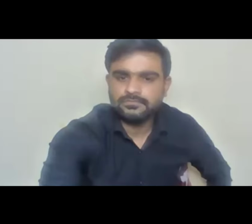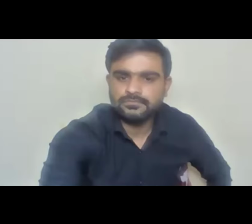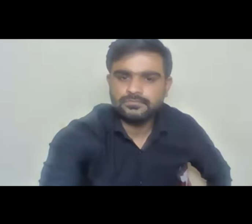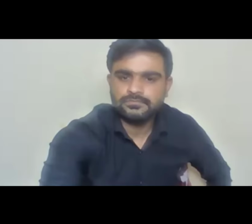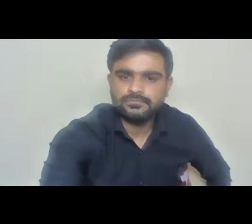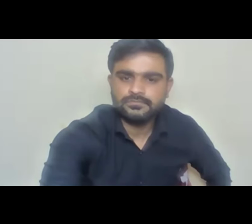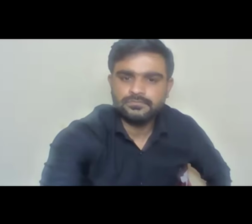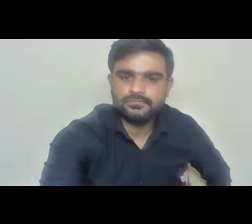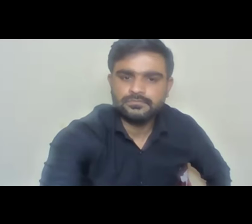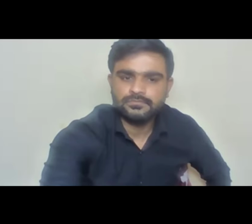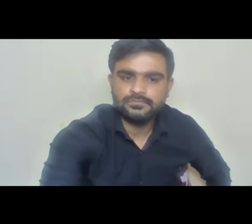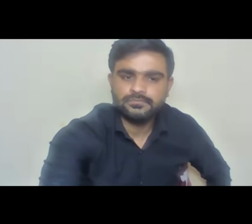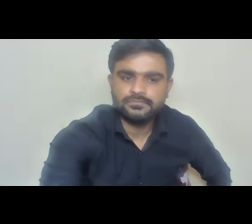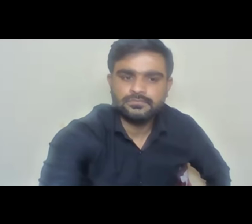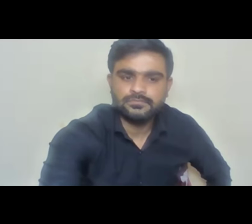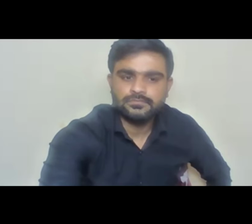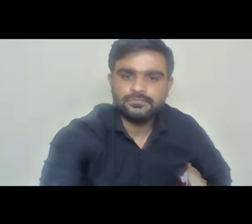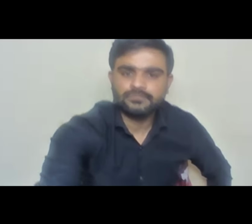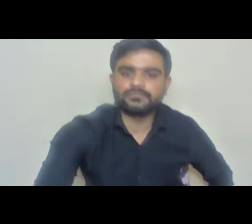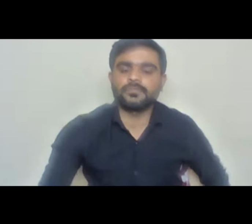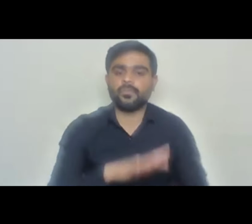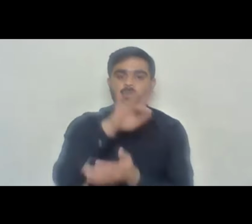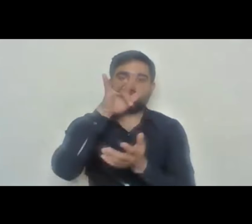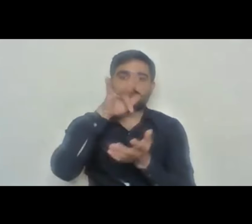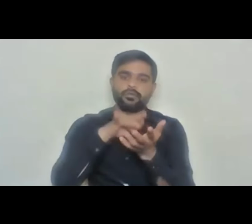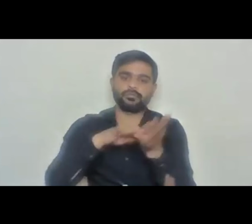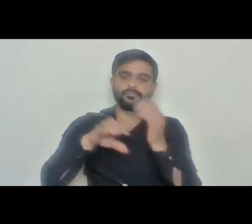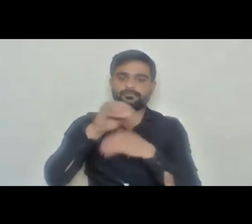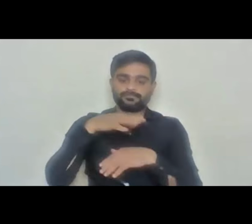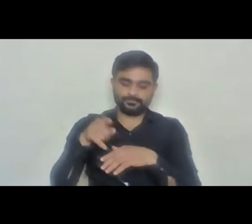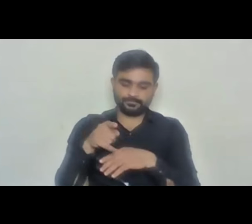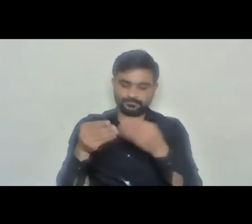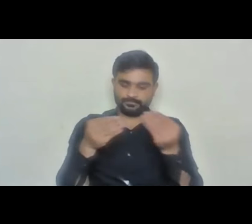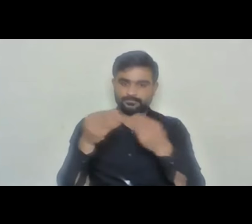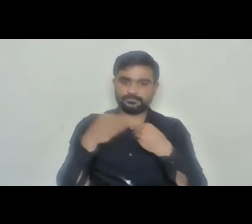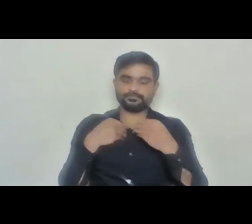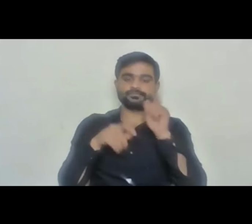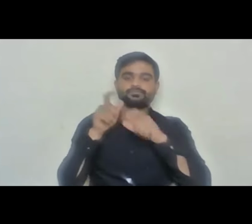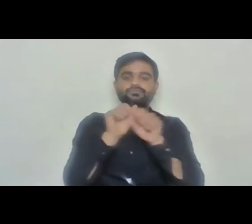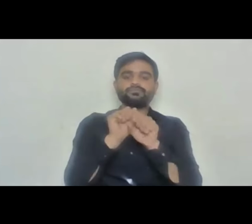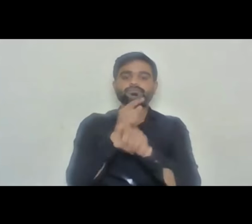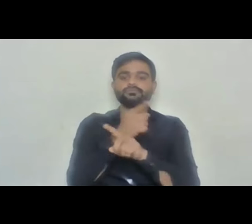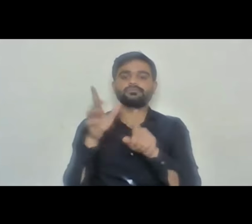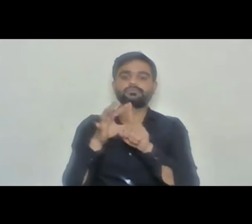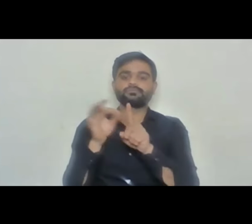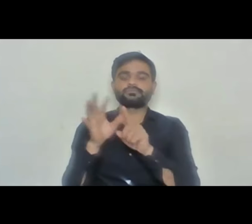through organizations, or some central gatekeeper person who